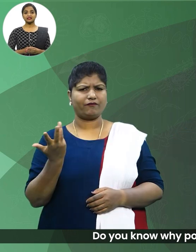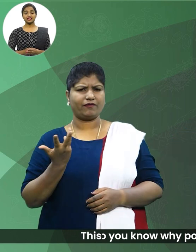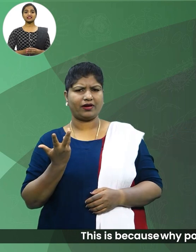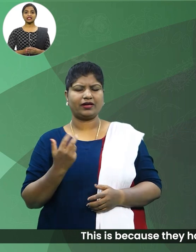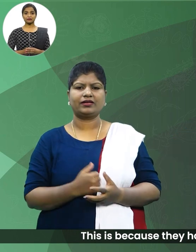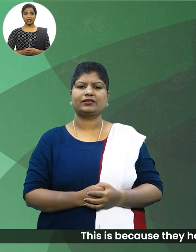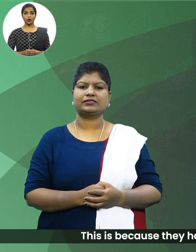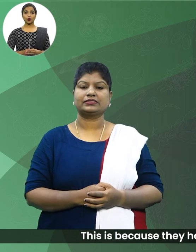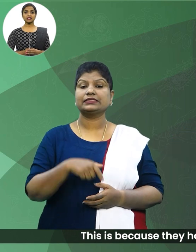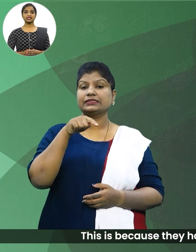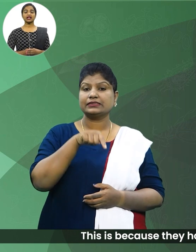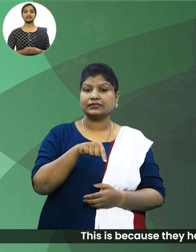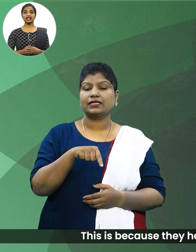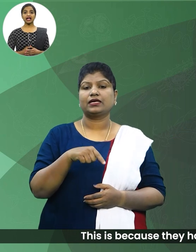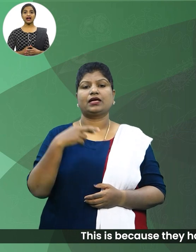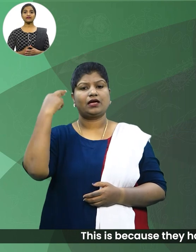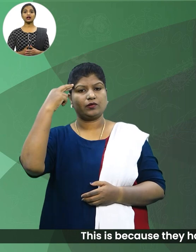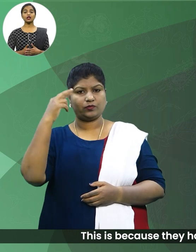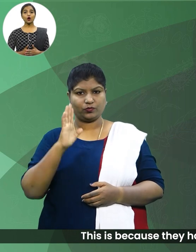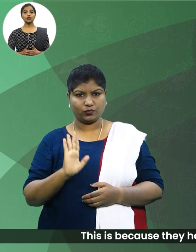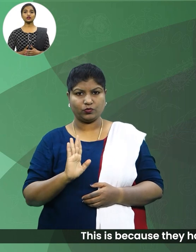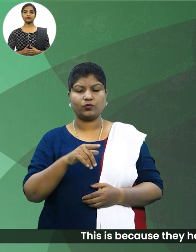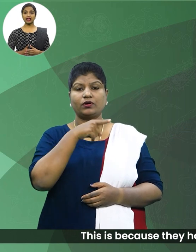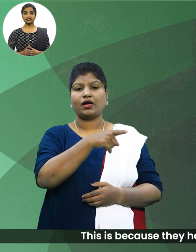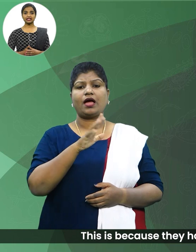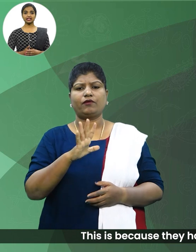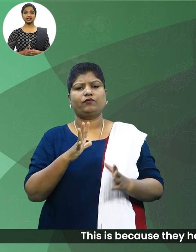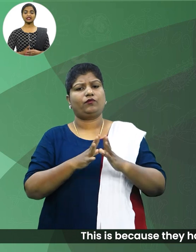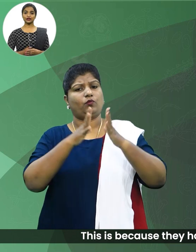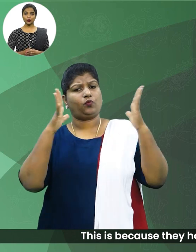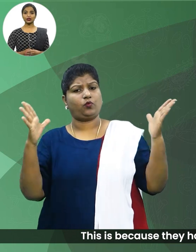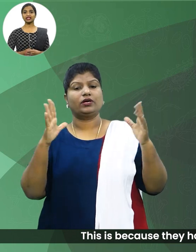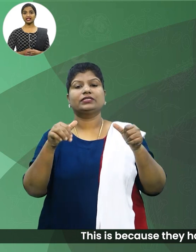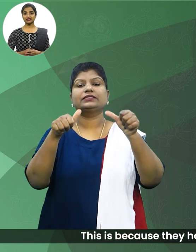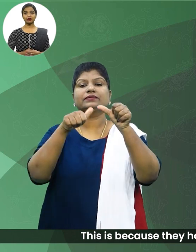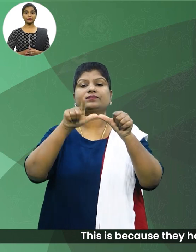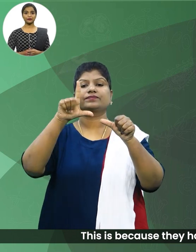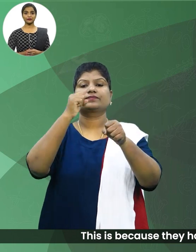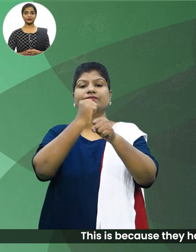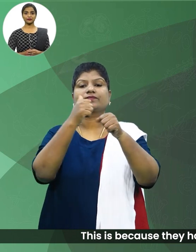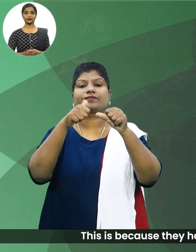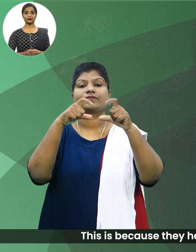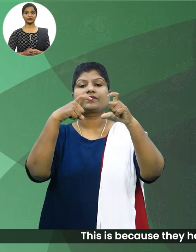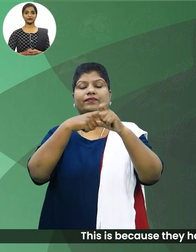This is because they have a lot of algae growing in them.